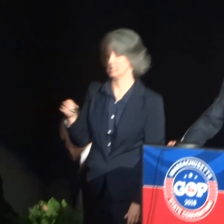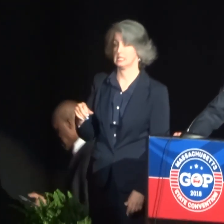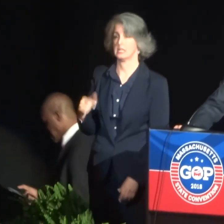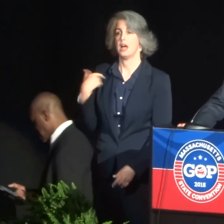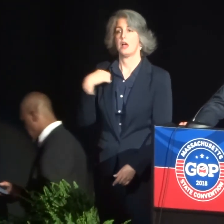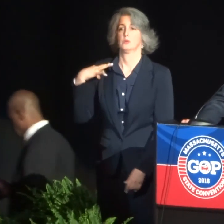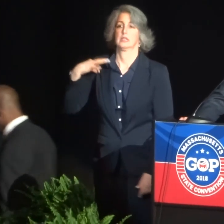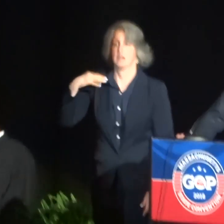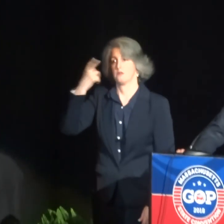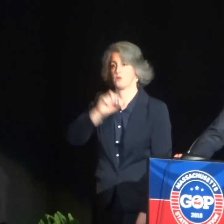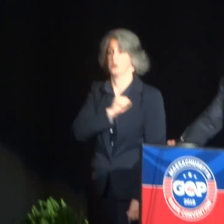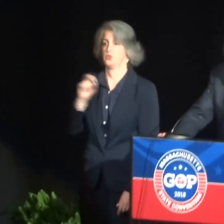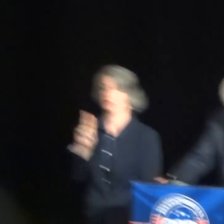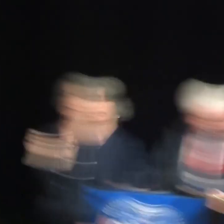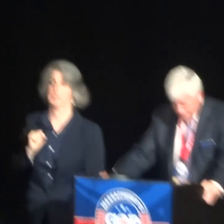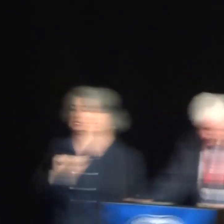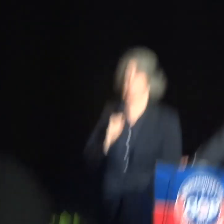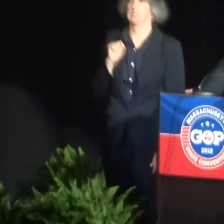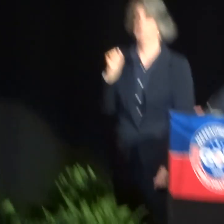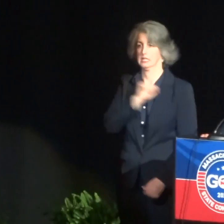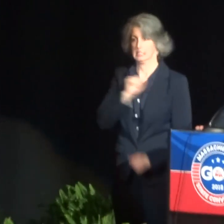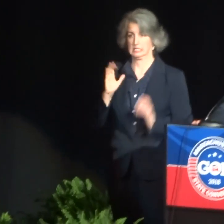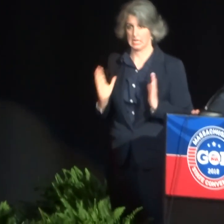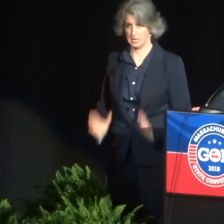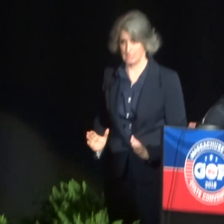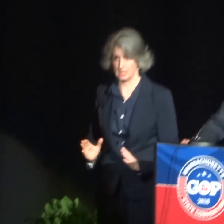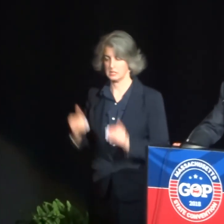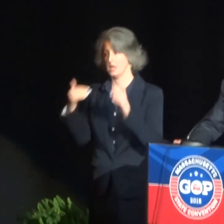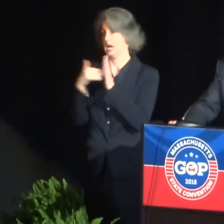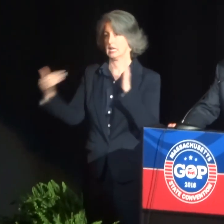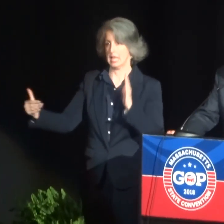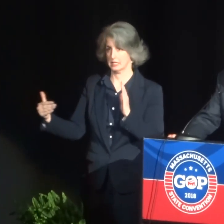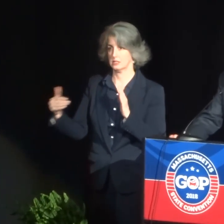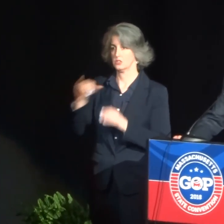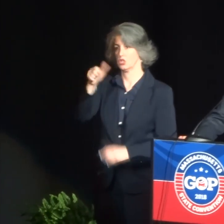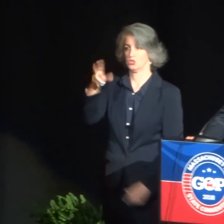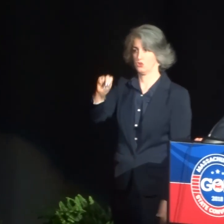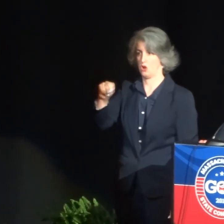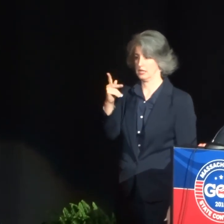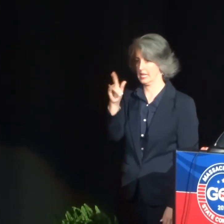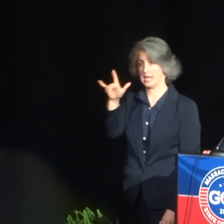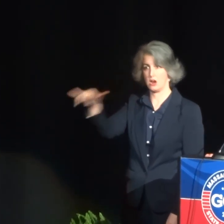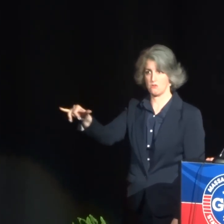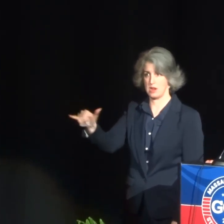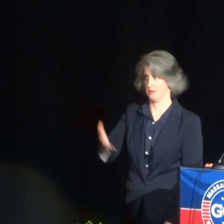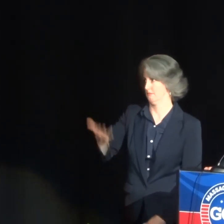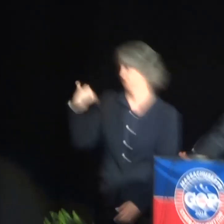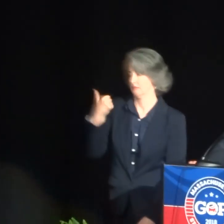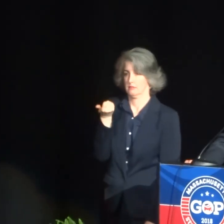candidate for United States Senate against that well-known progressive John Kerry in